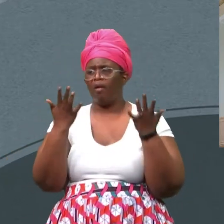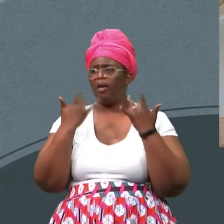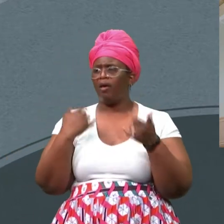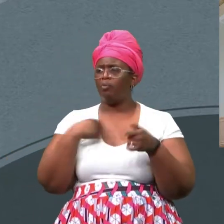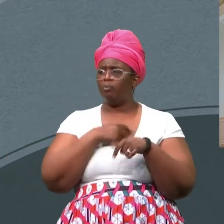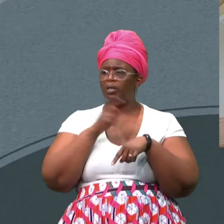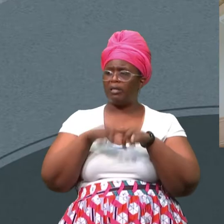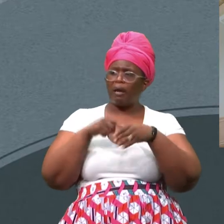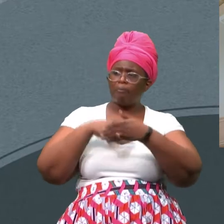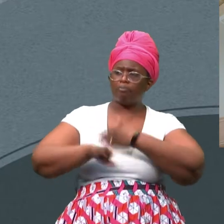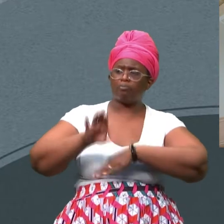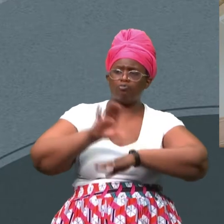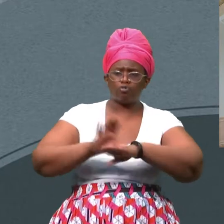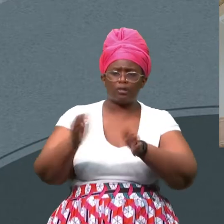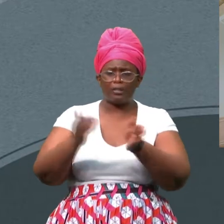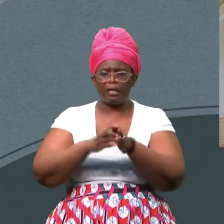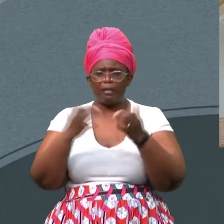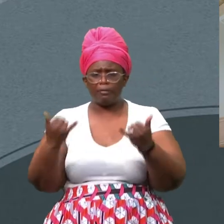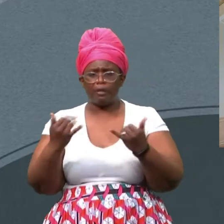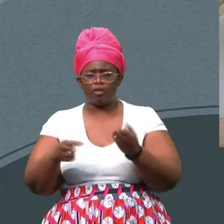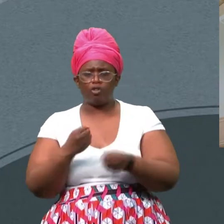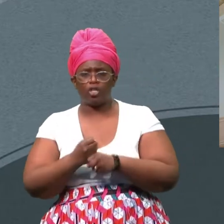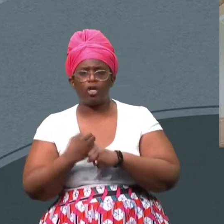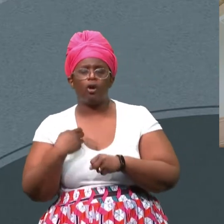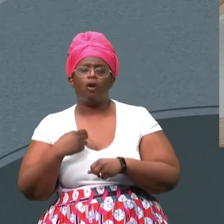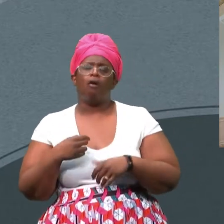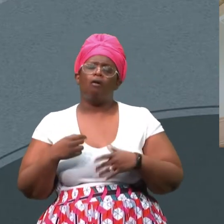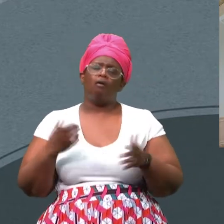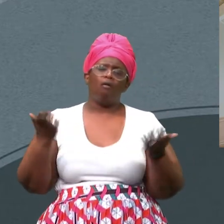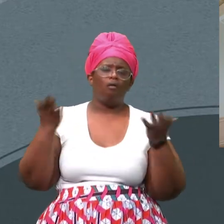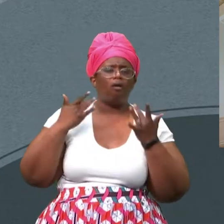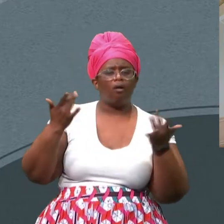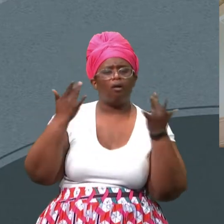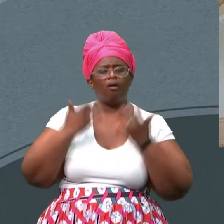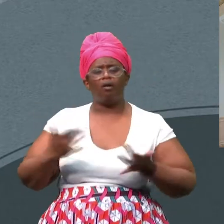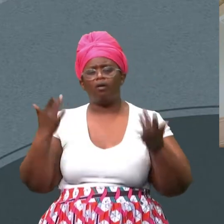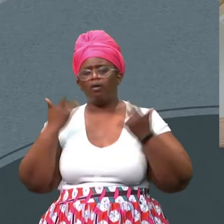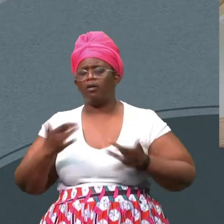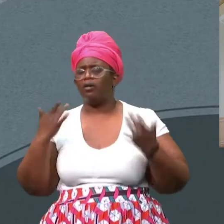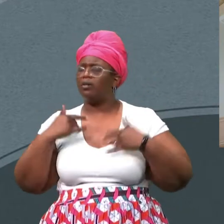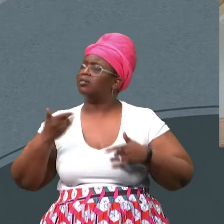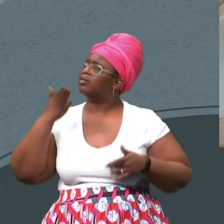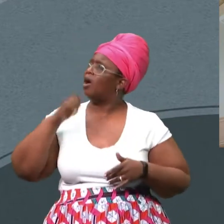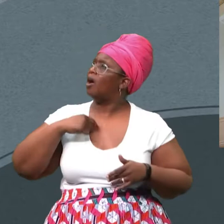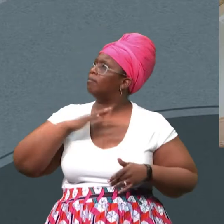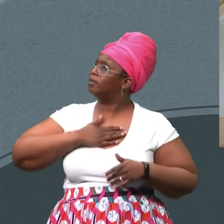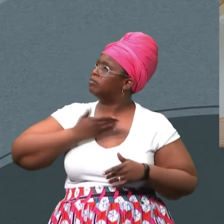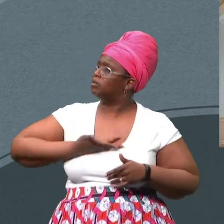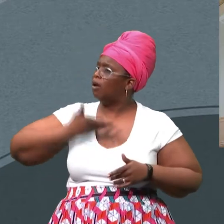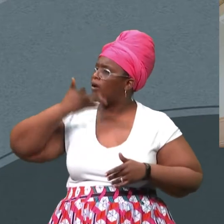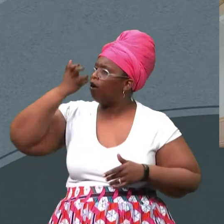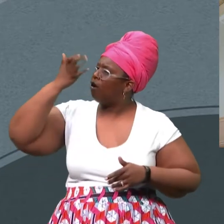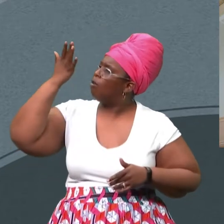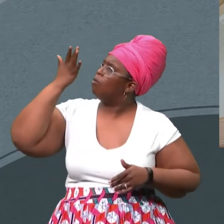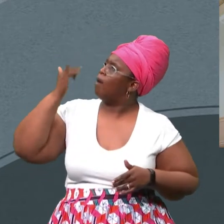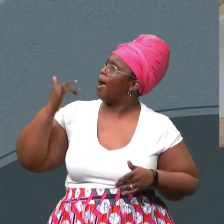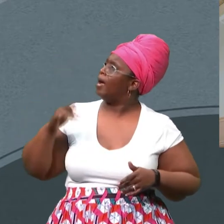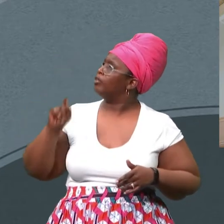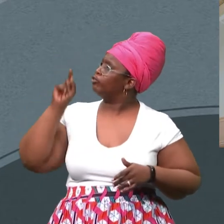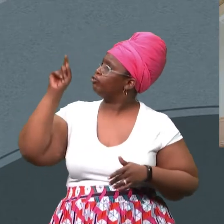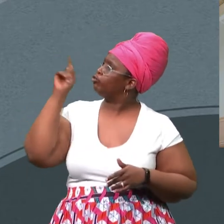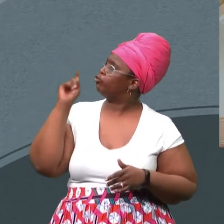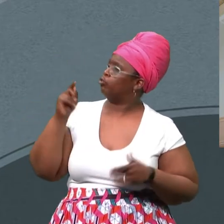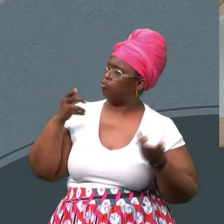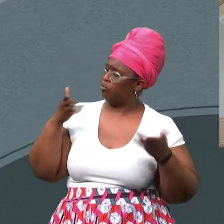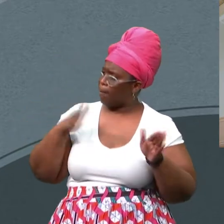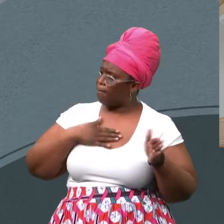sanctuary again this year. We could have a pity party to say, God, I'm still upset and angry with you because you took my mother and I feel